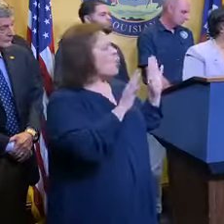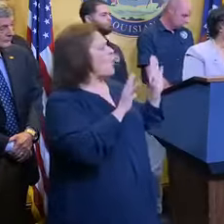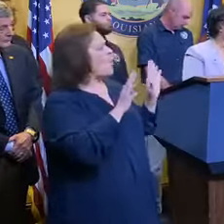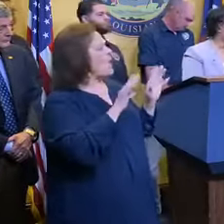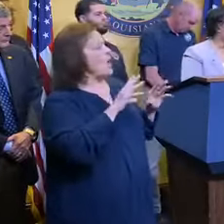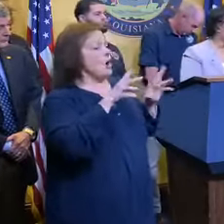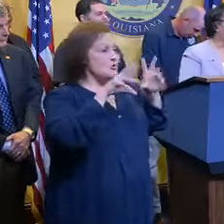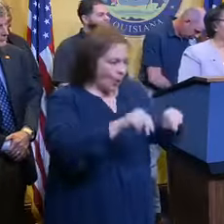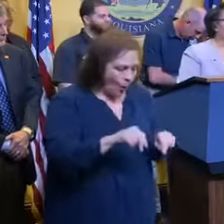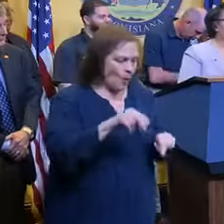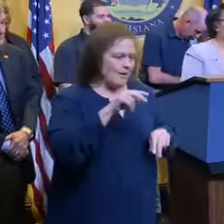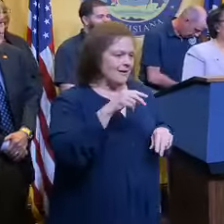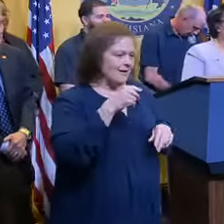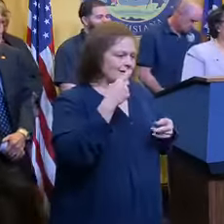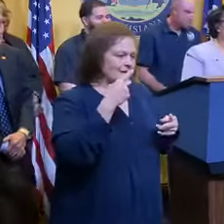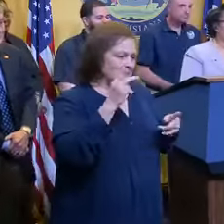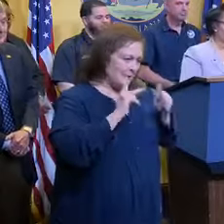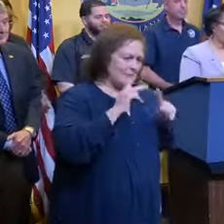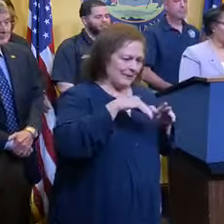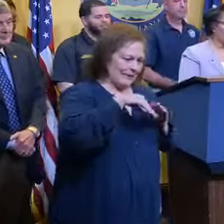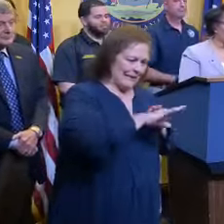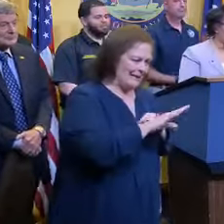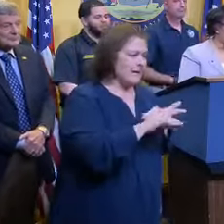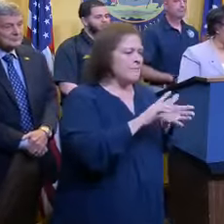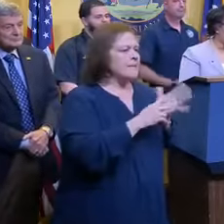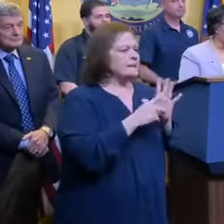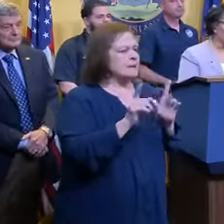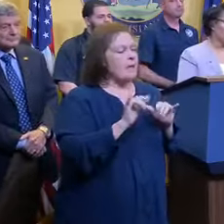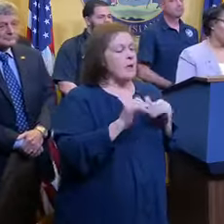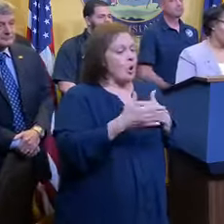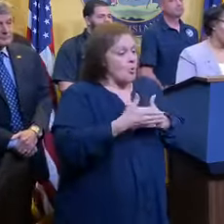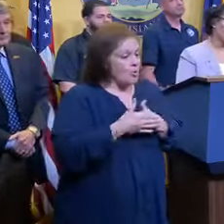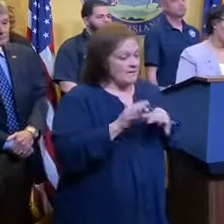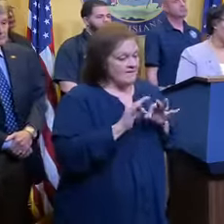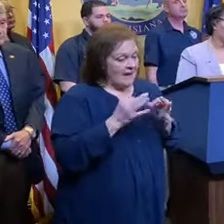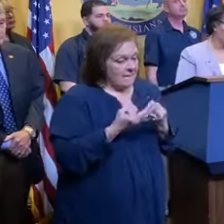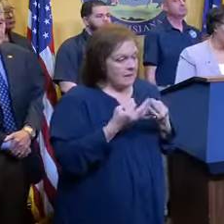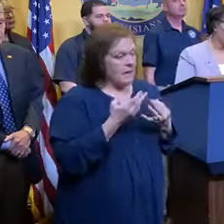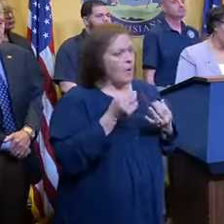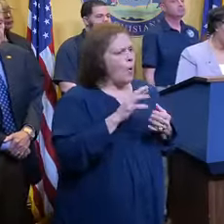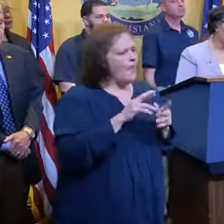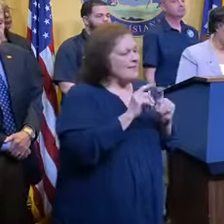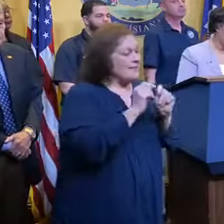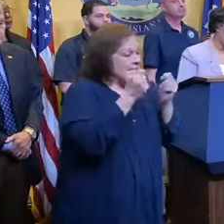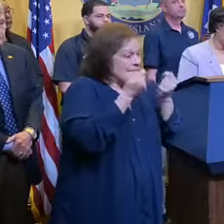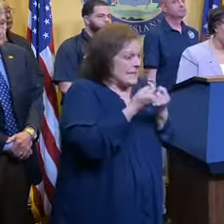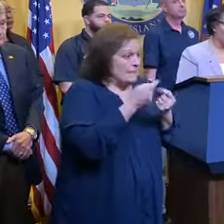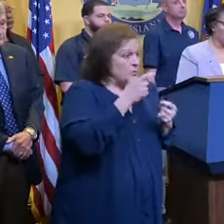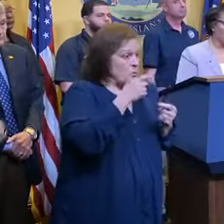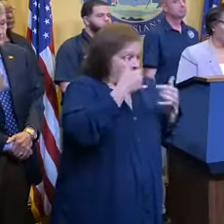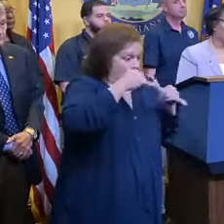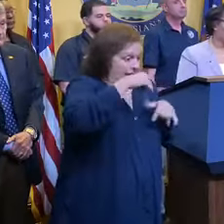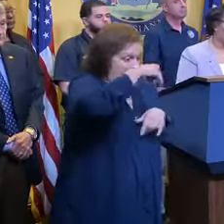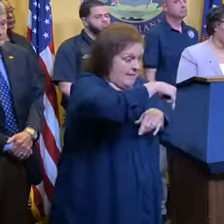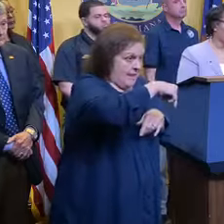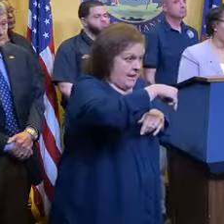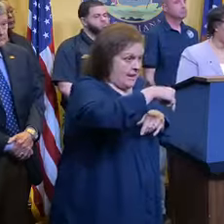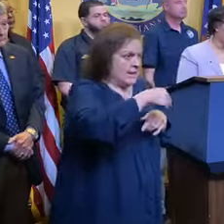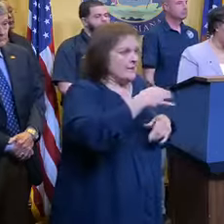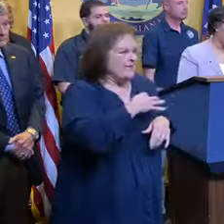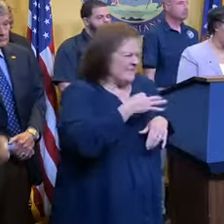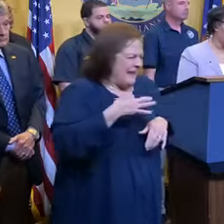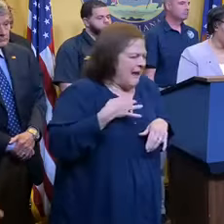No spectators. So what that is, they say close family members and of course the teams that will be playing. And of course